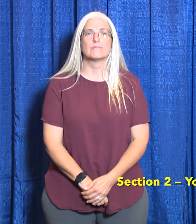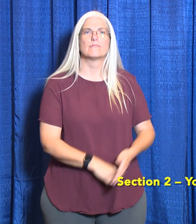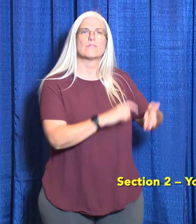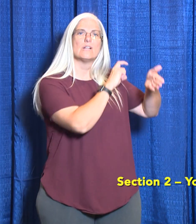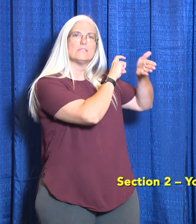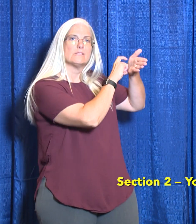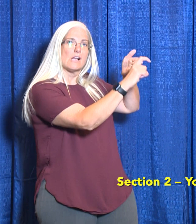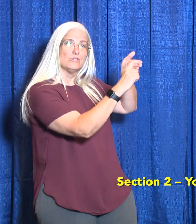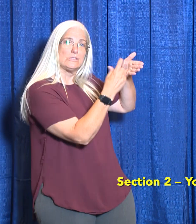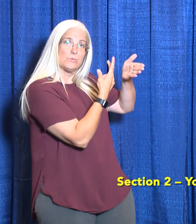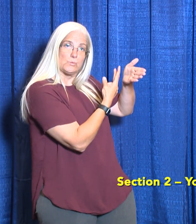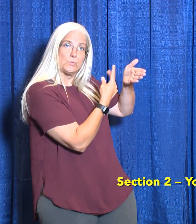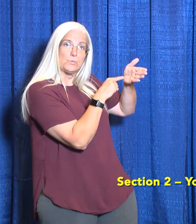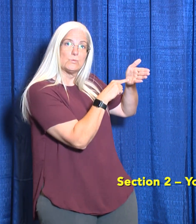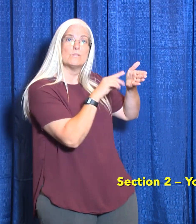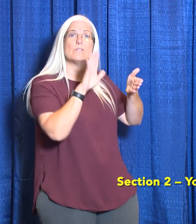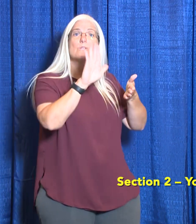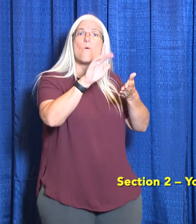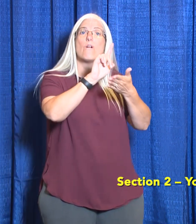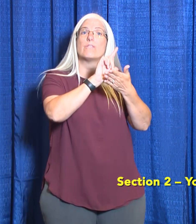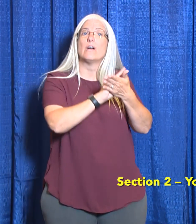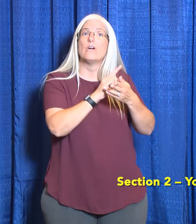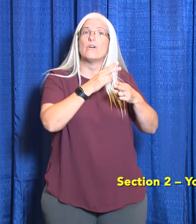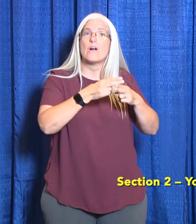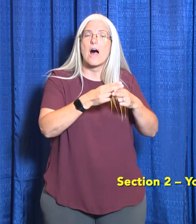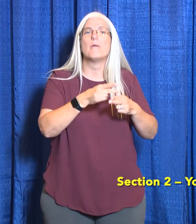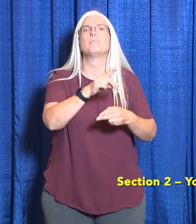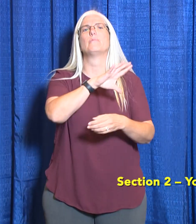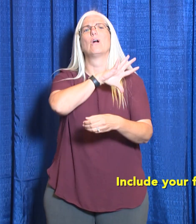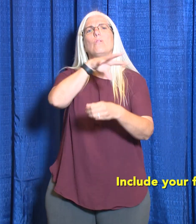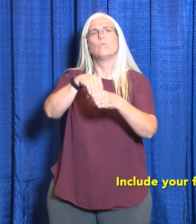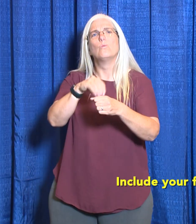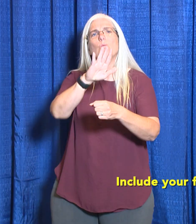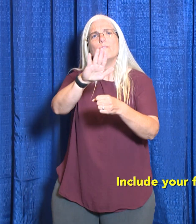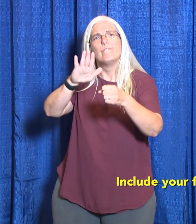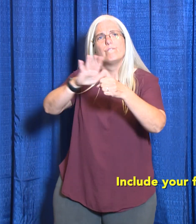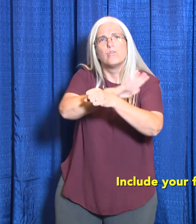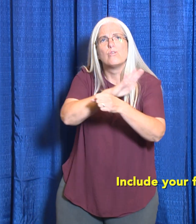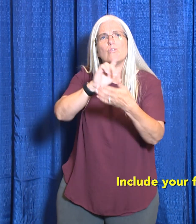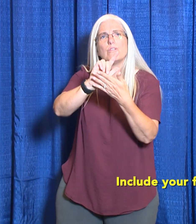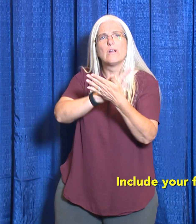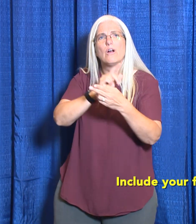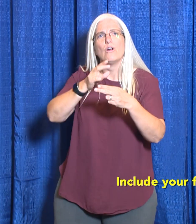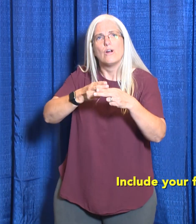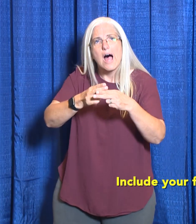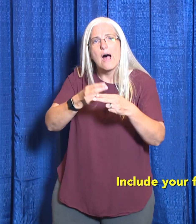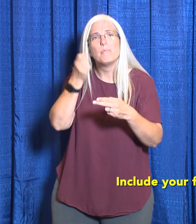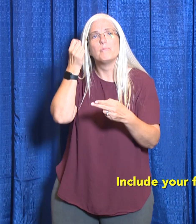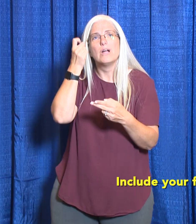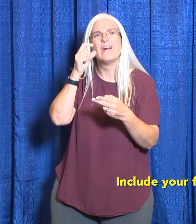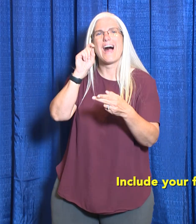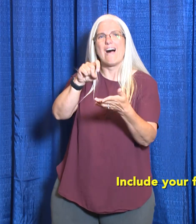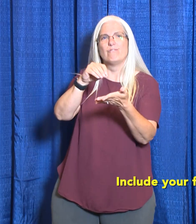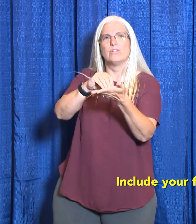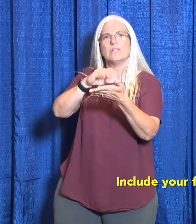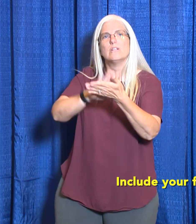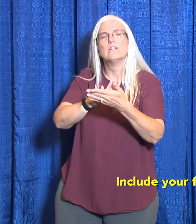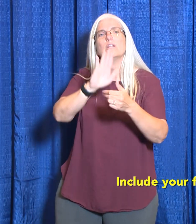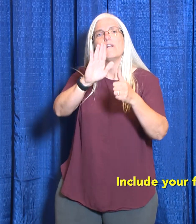Section 2. Your legal name. Include your full legal name. You are required to write your first